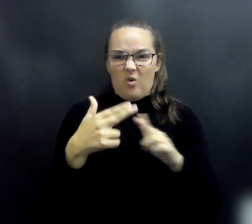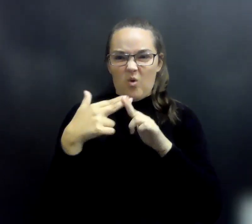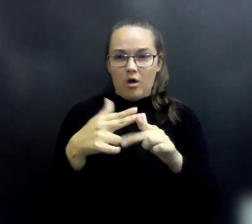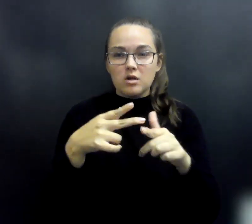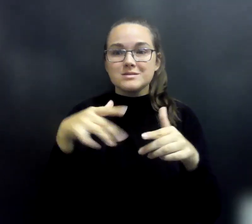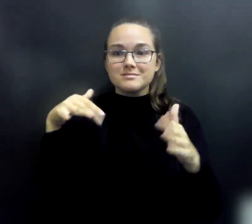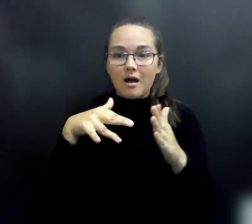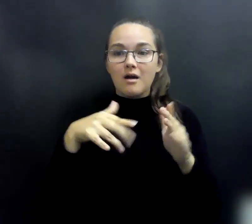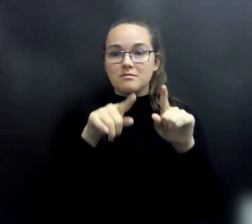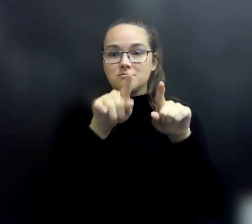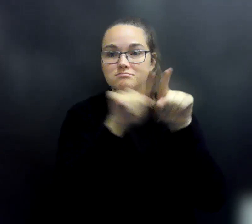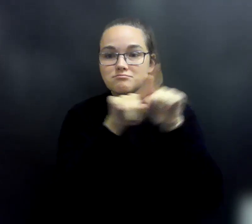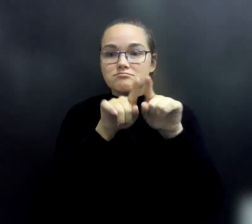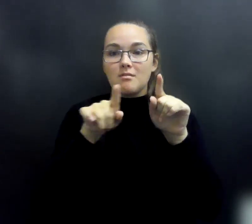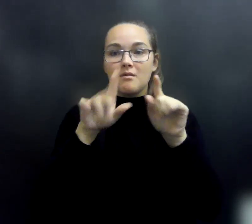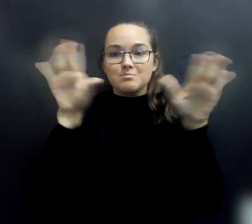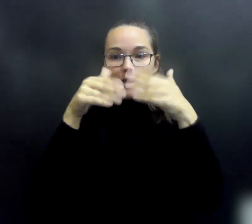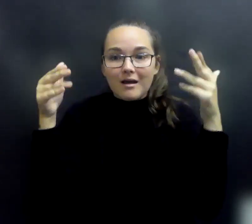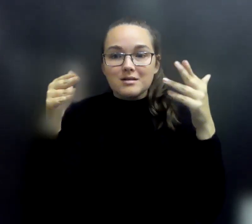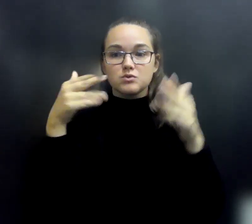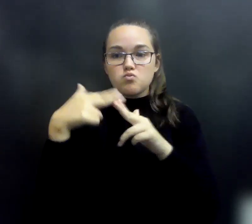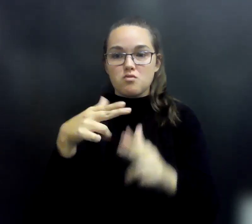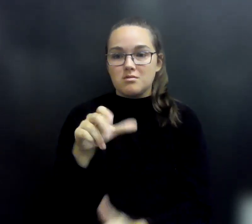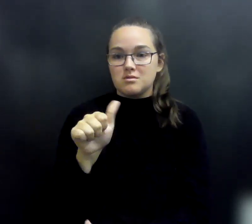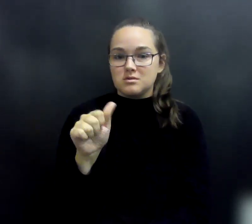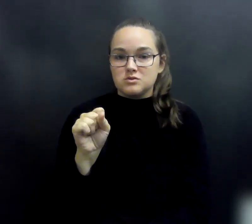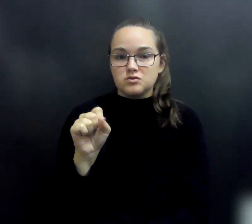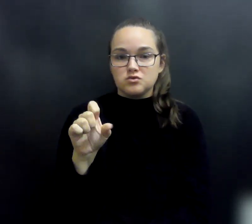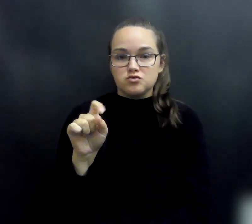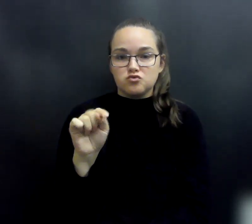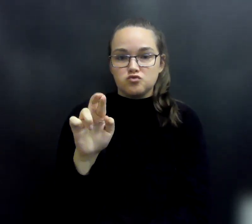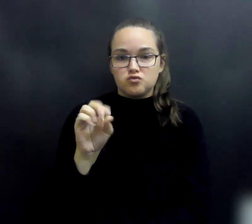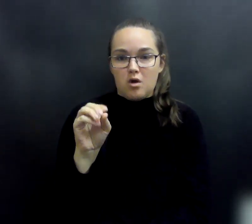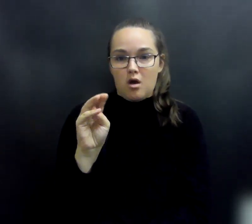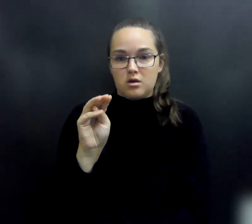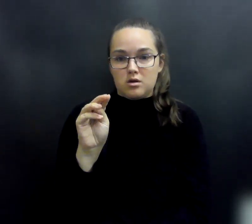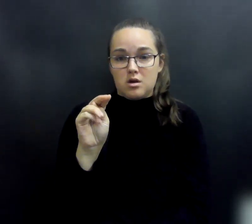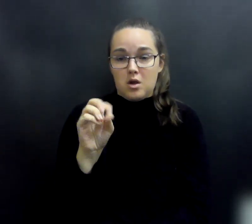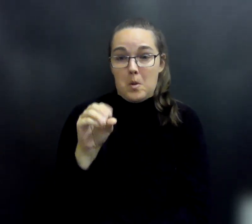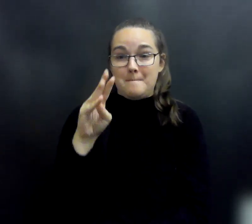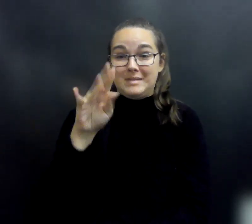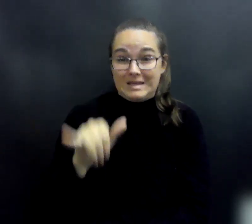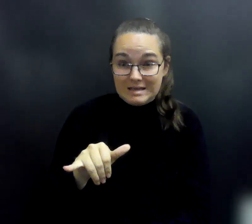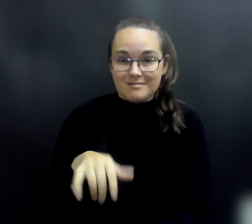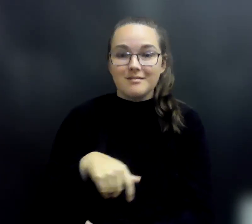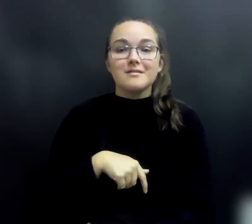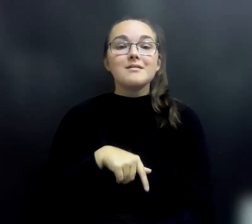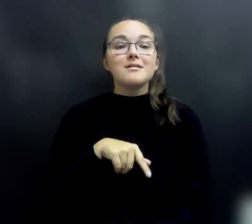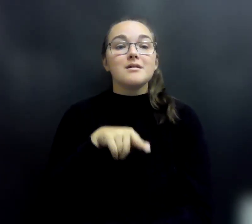stars, and space is called astronomy. In this text, Rebecca Szulhan tells the story of Caroline